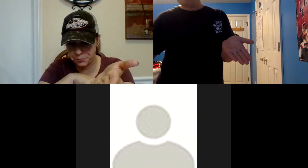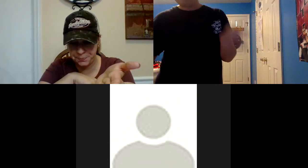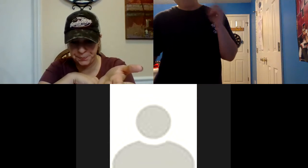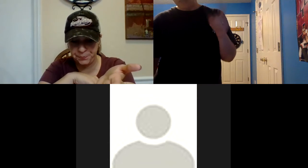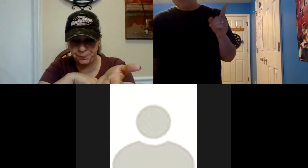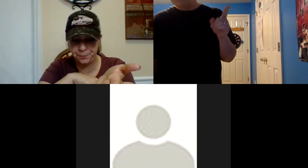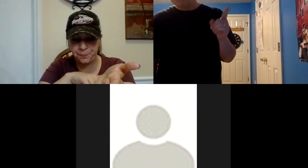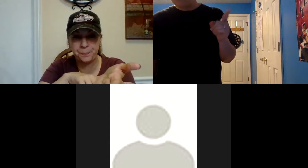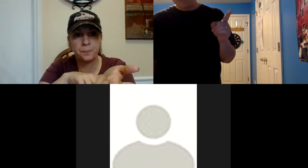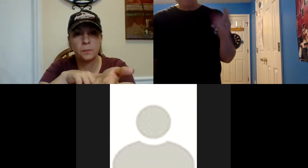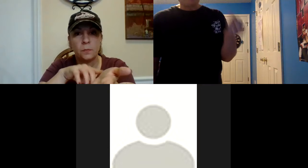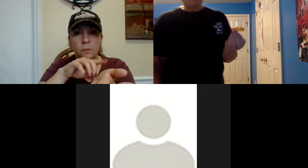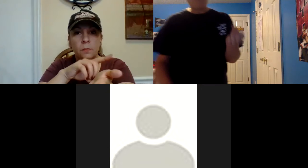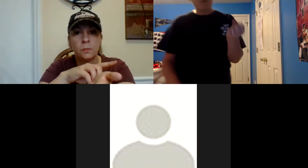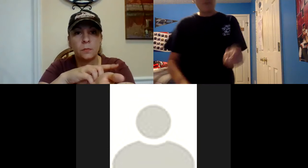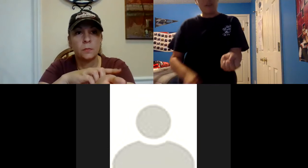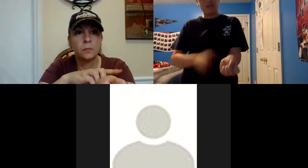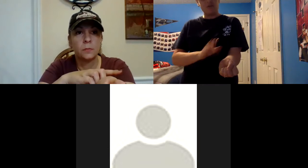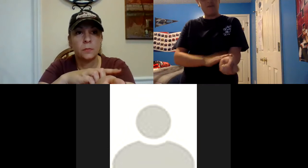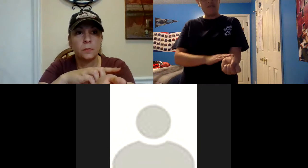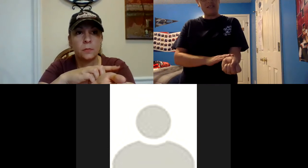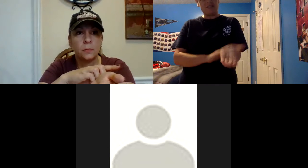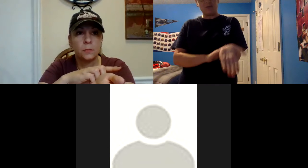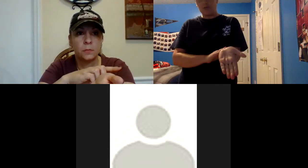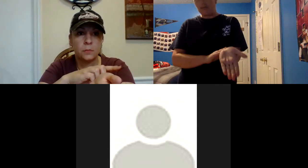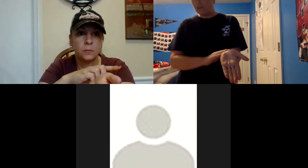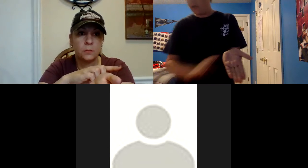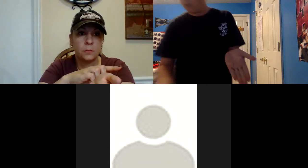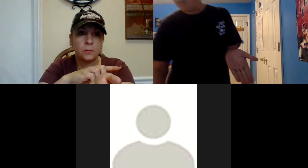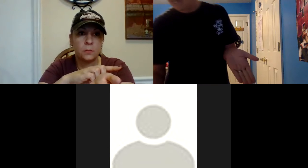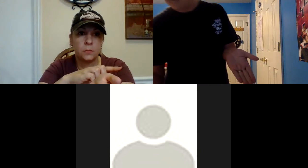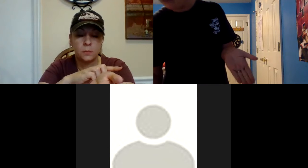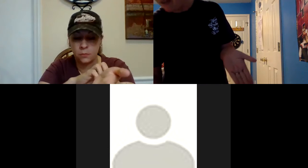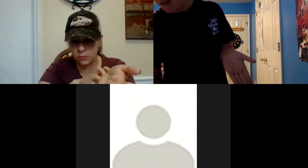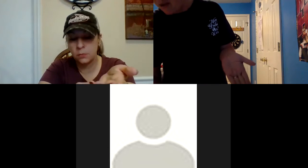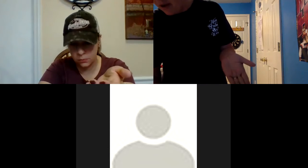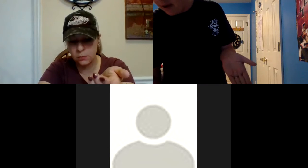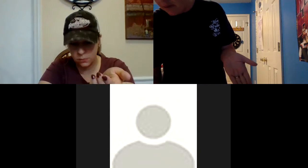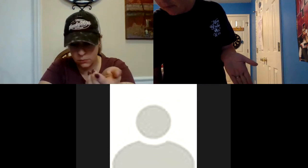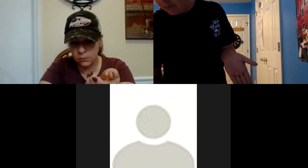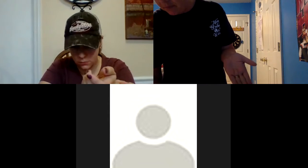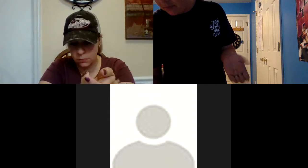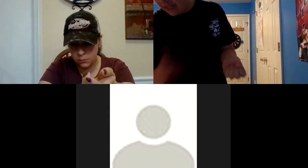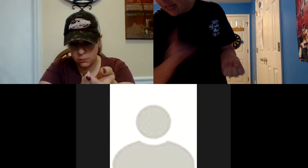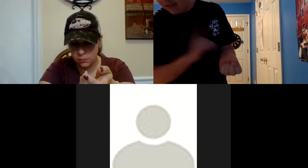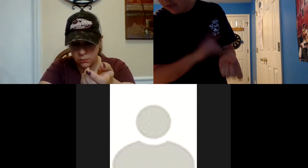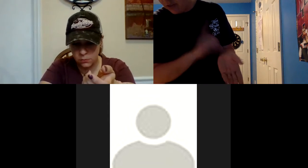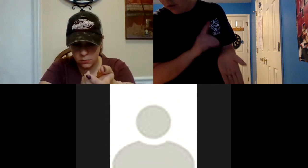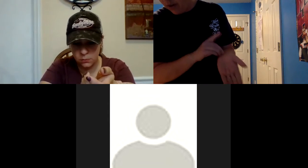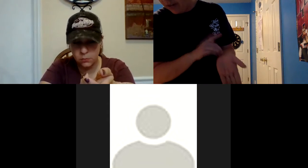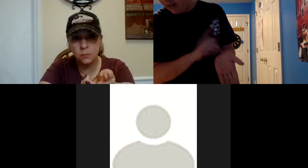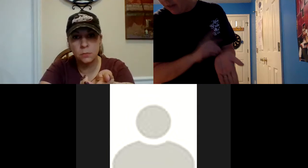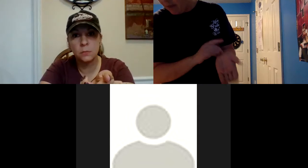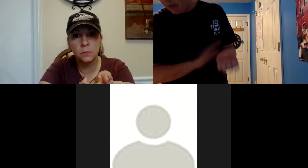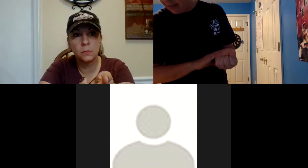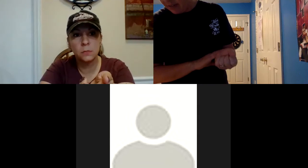always double check, because I cannot remember if I do a fist or if I do an open hand. Because I do it so